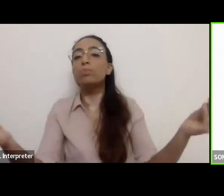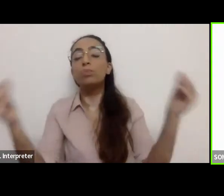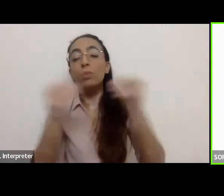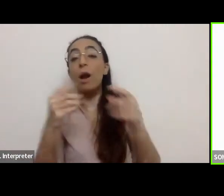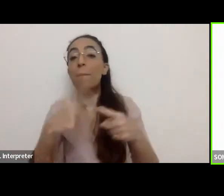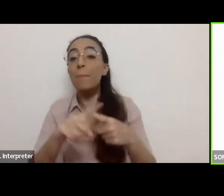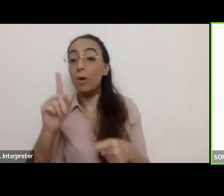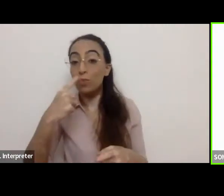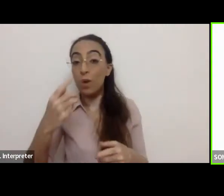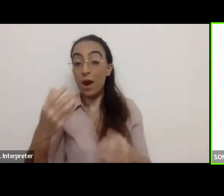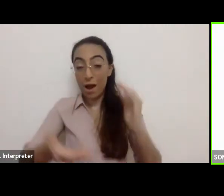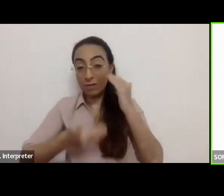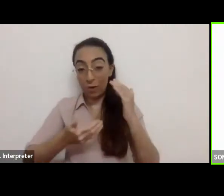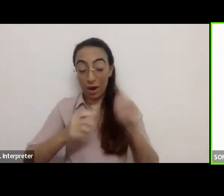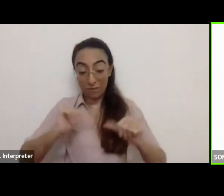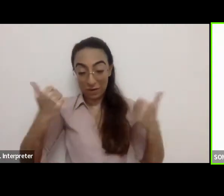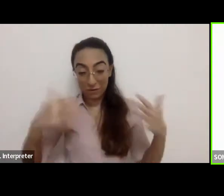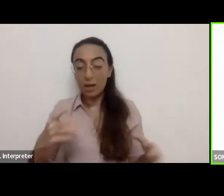that we can do it.